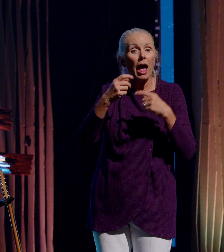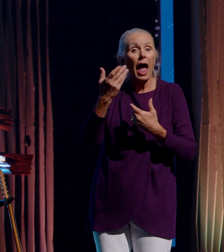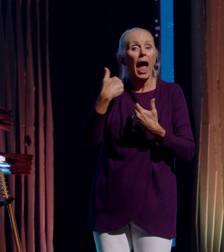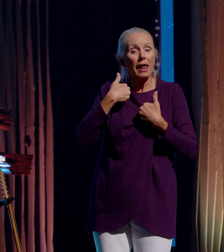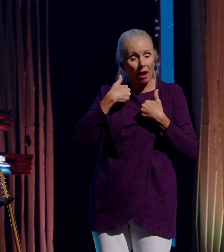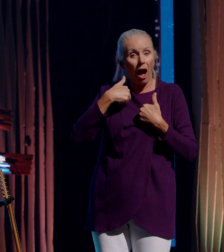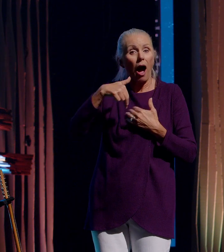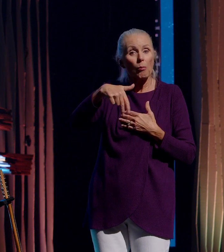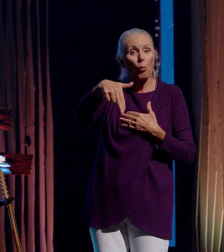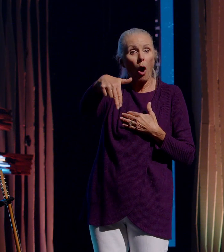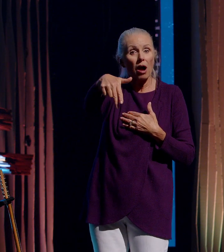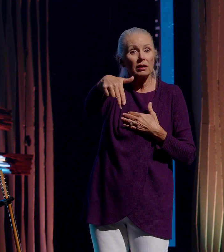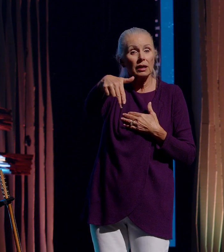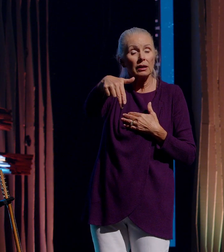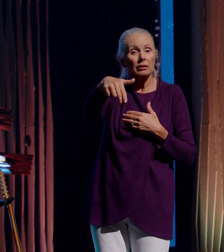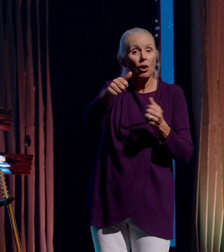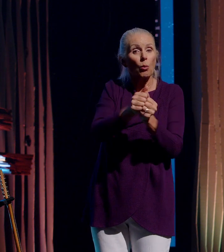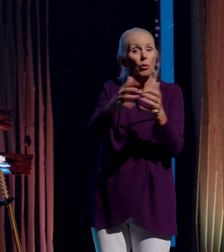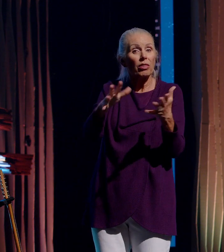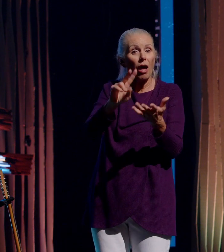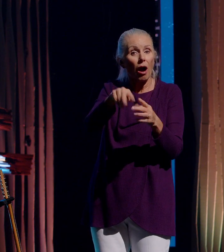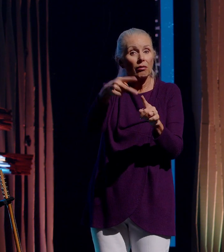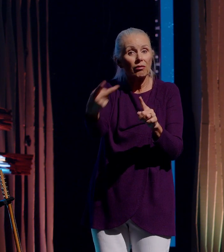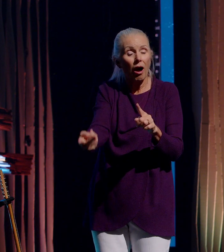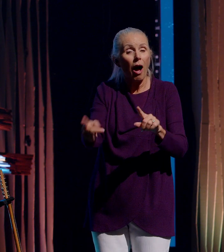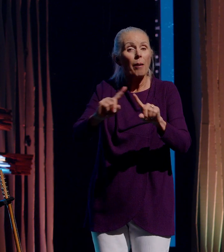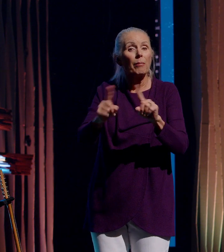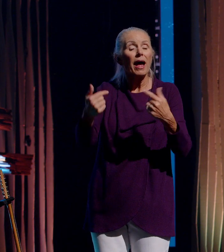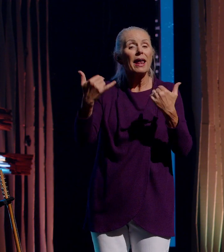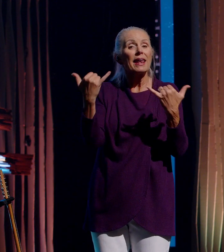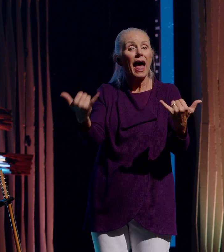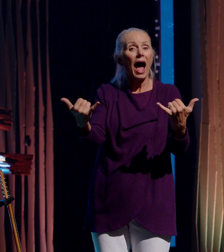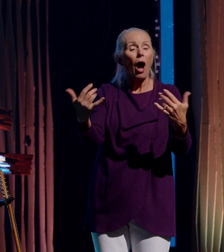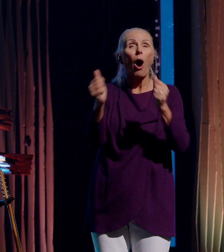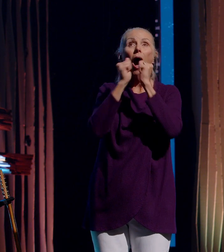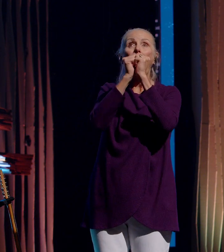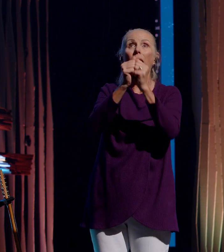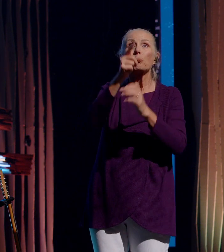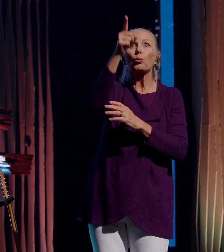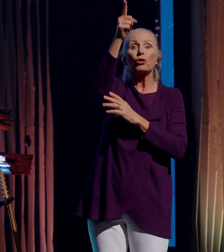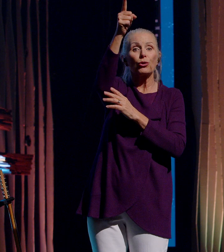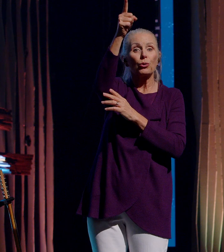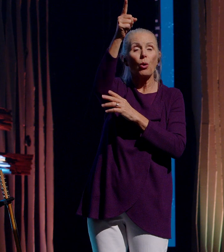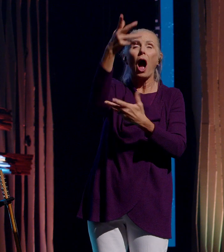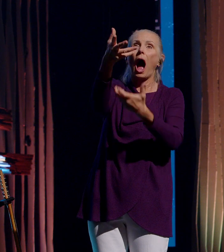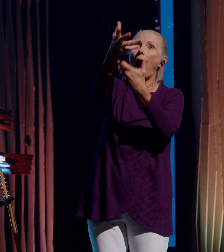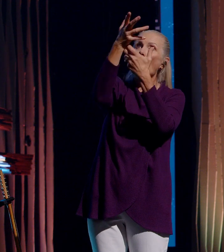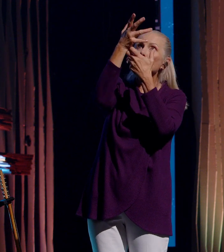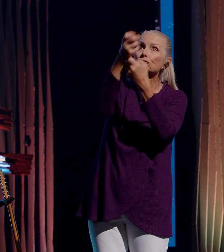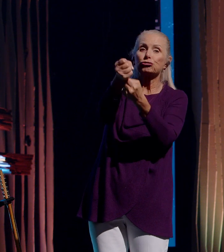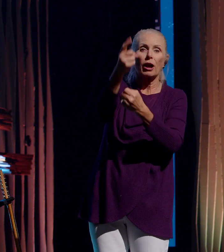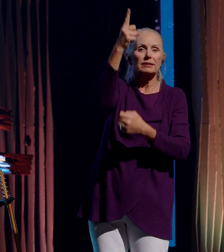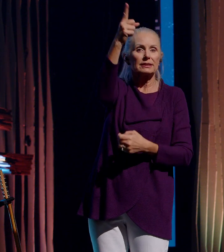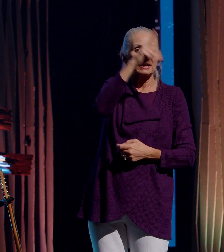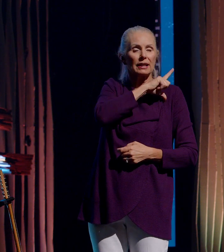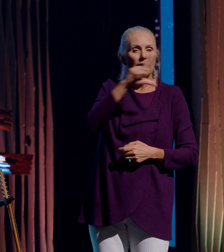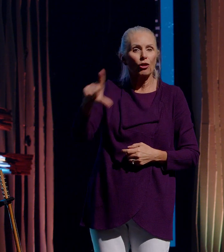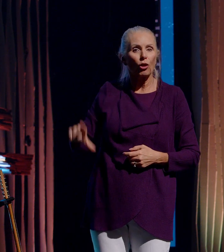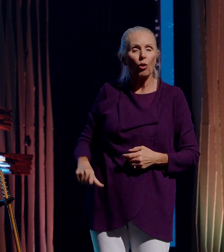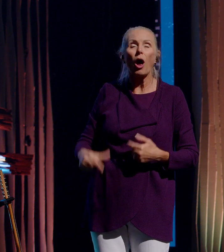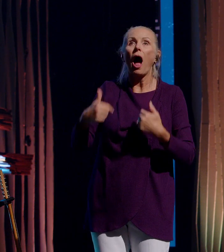walk before the Lord in the land of the living. I trusted in the Lord when I said, I am